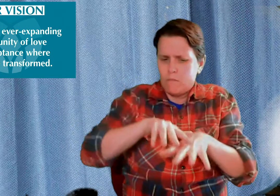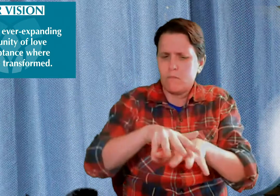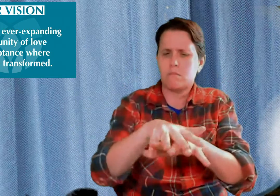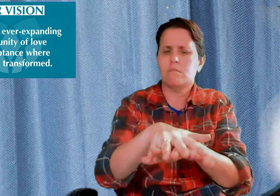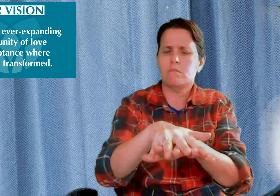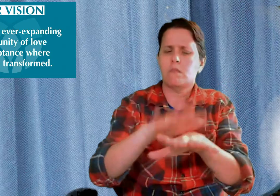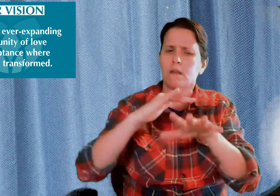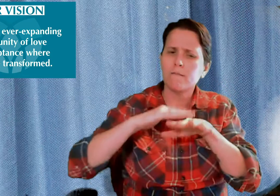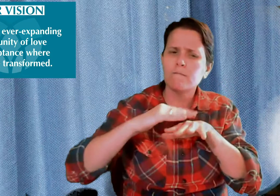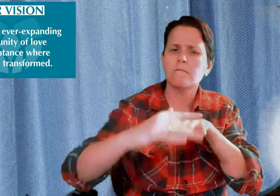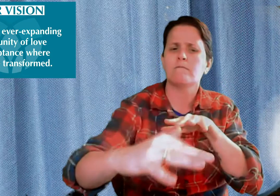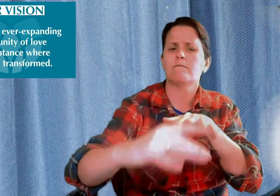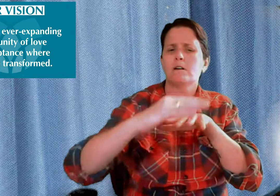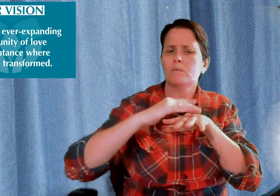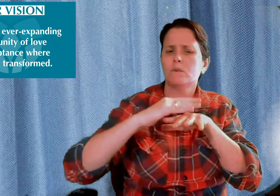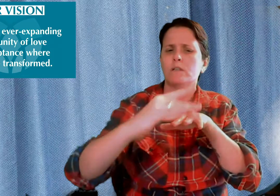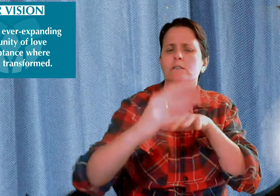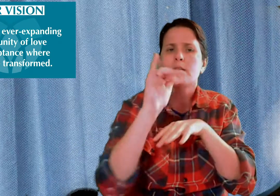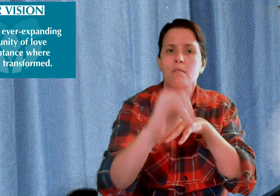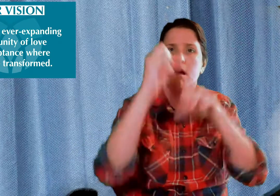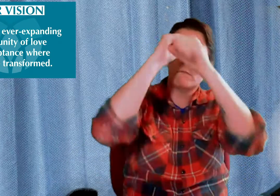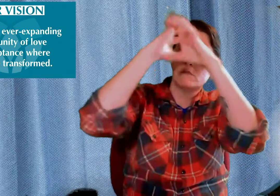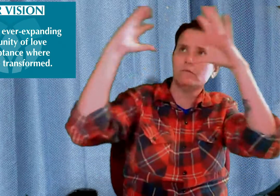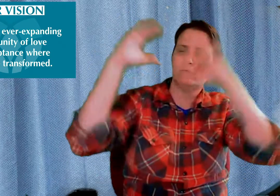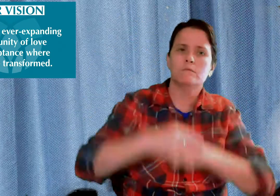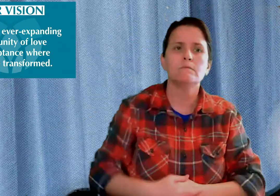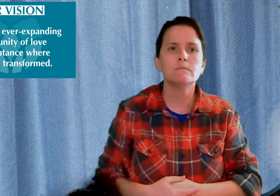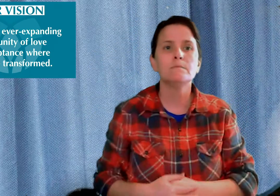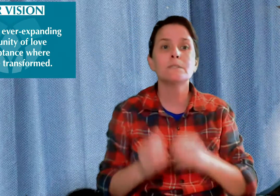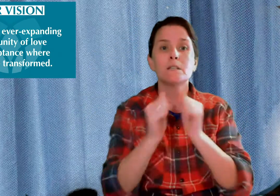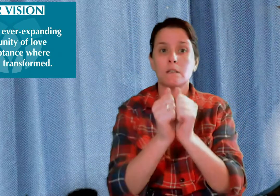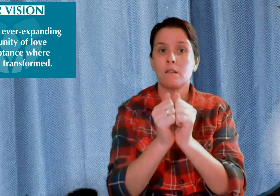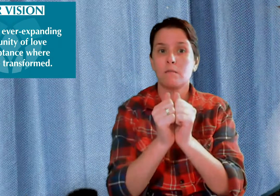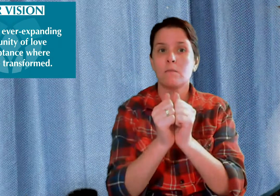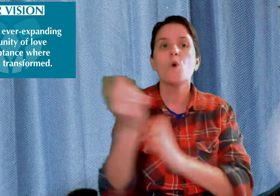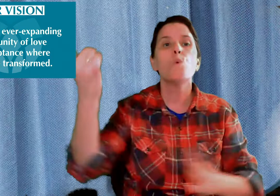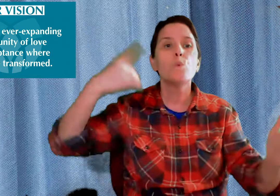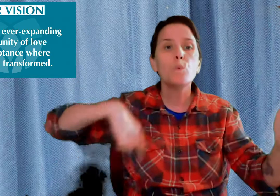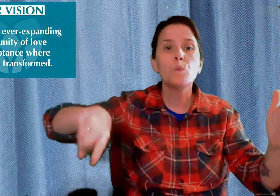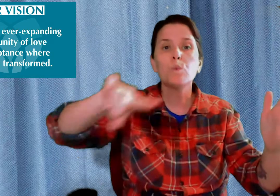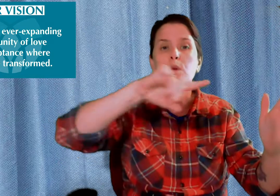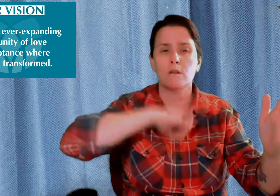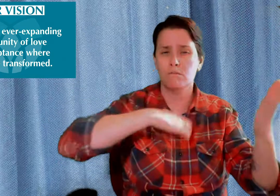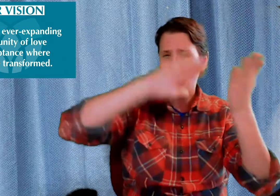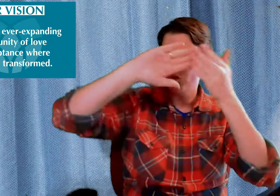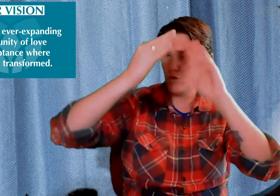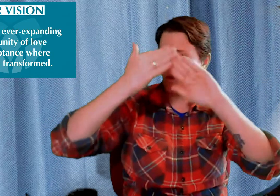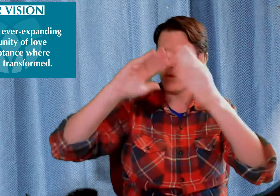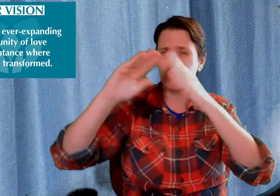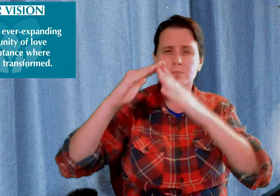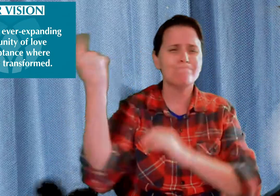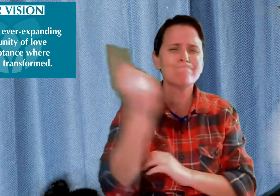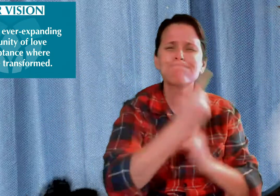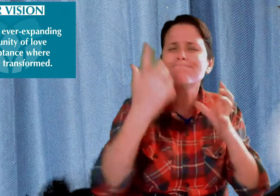of this vision. Together, we are an ever-expanding community